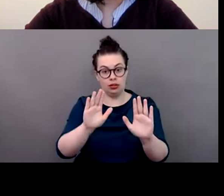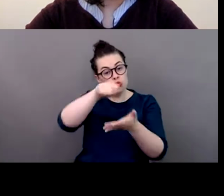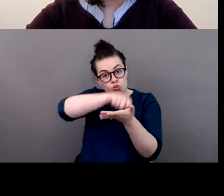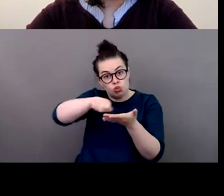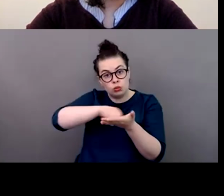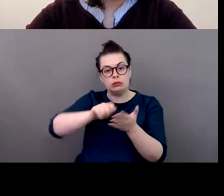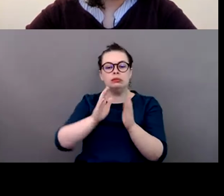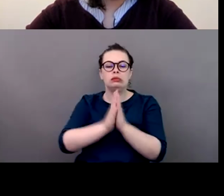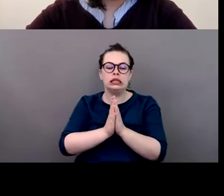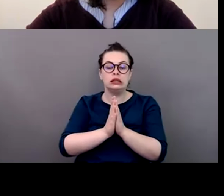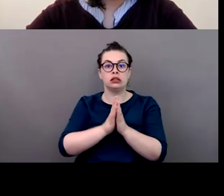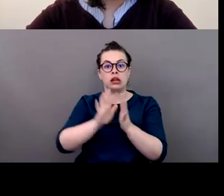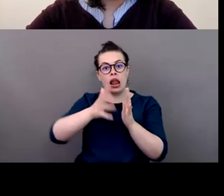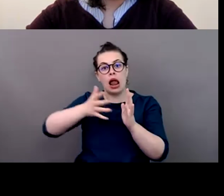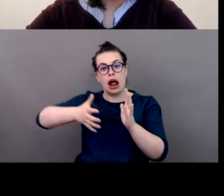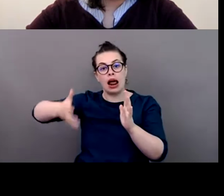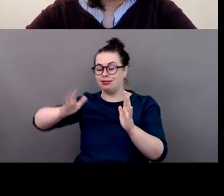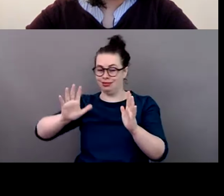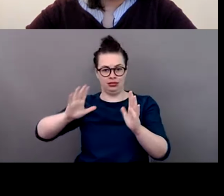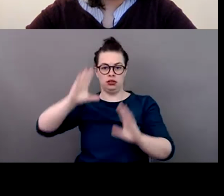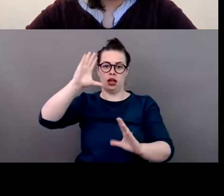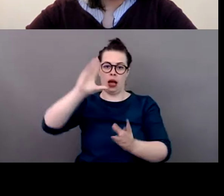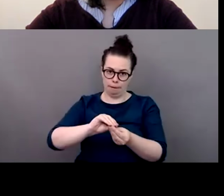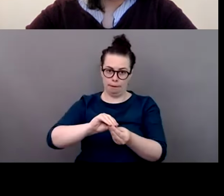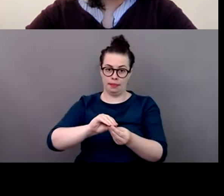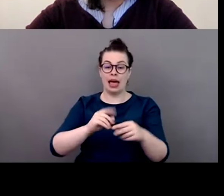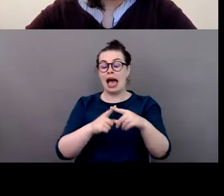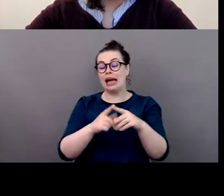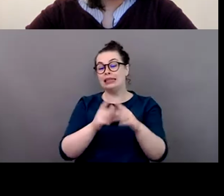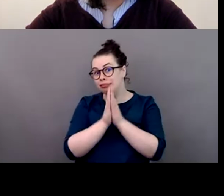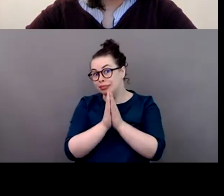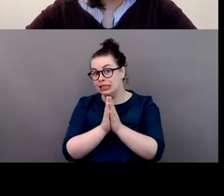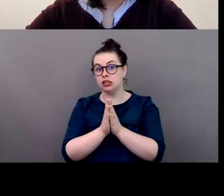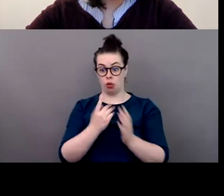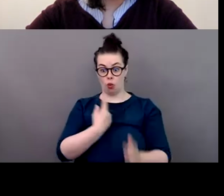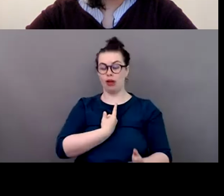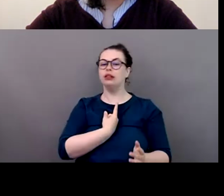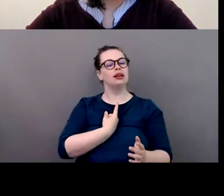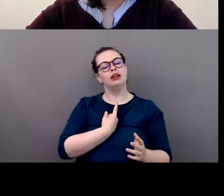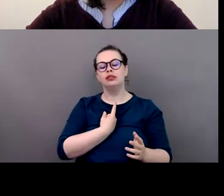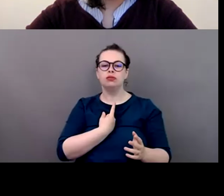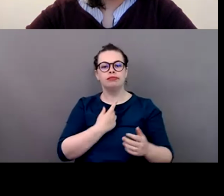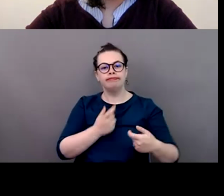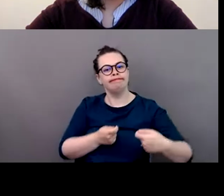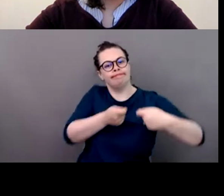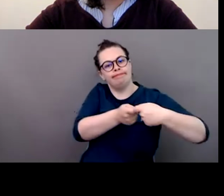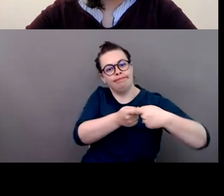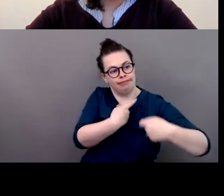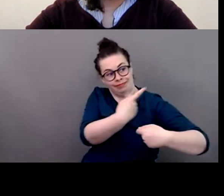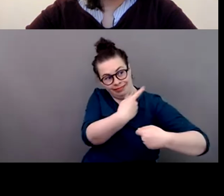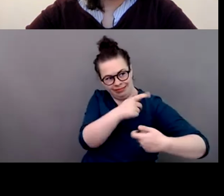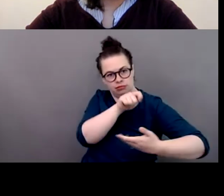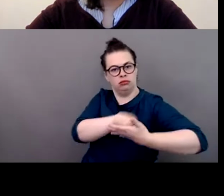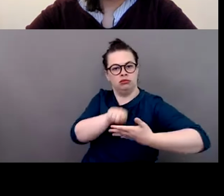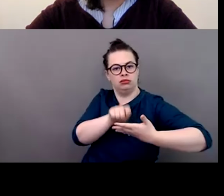to give joint statements. As Dragana and Janos have mentioned earlier, it is giving so